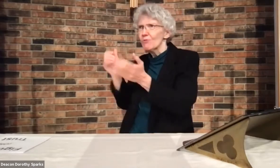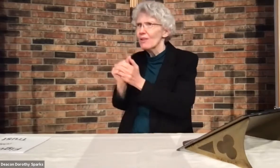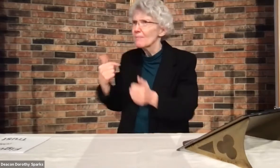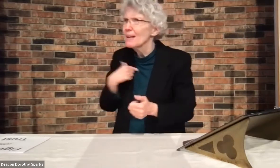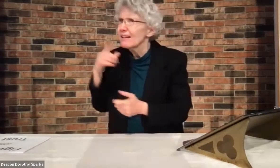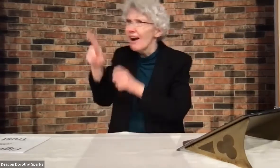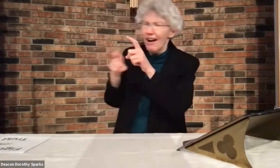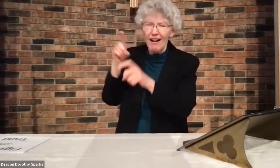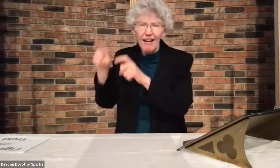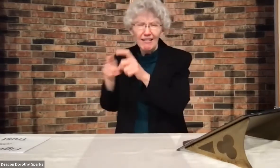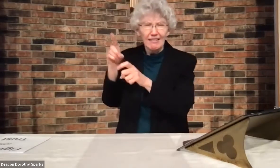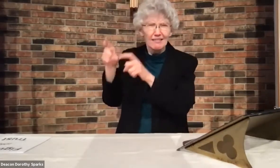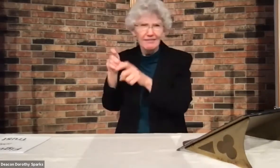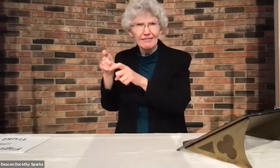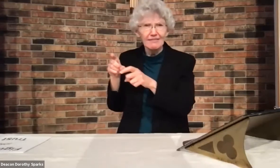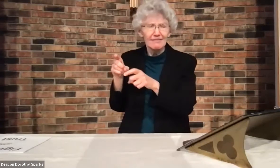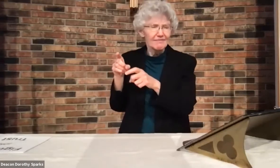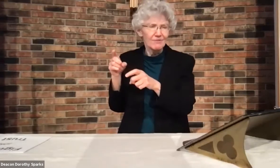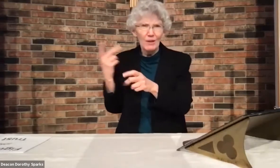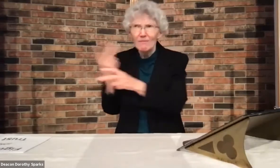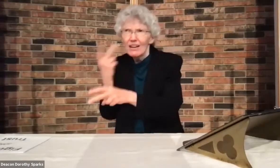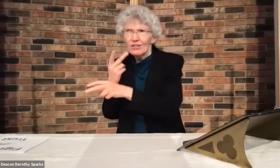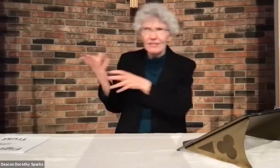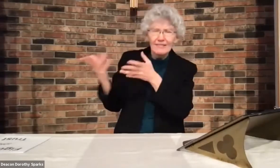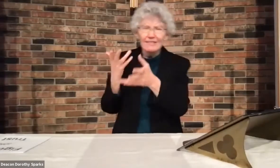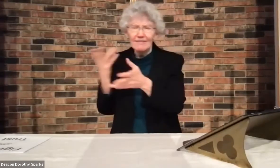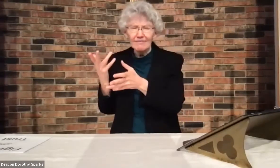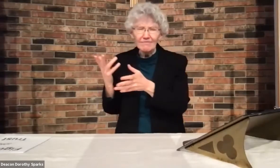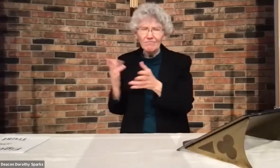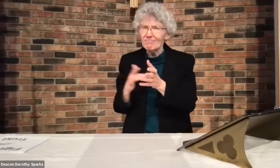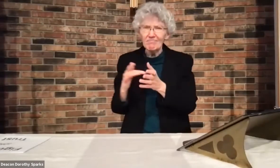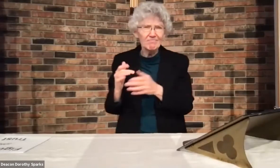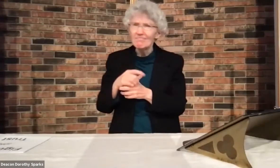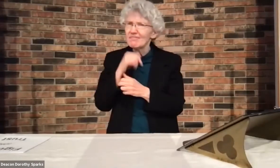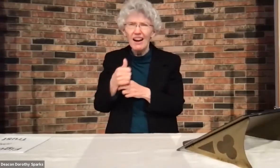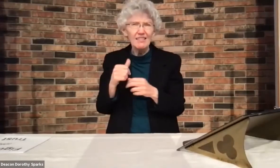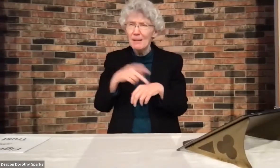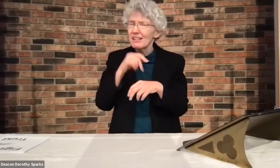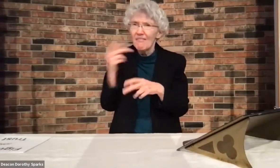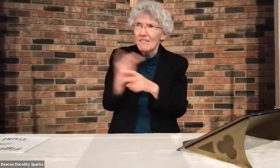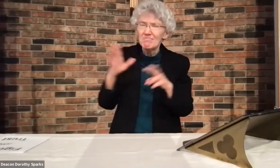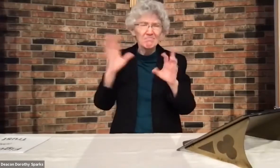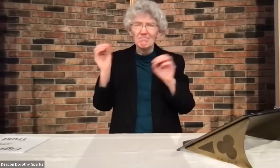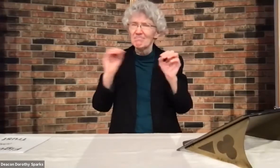How will we eat? What should I bring with me?" I would be full of questions before I headed off with